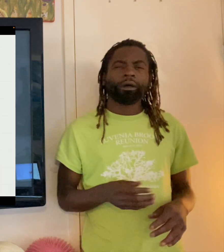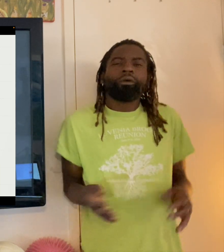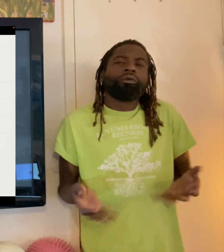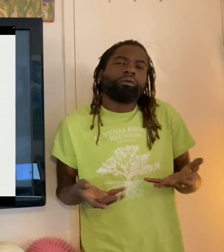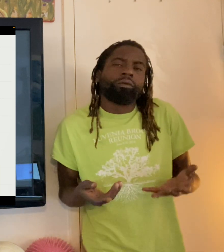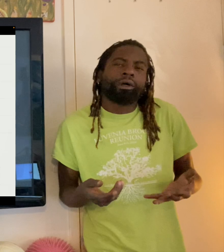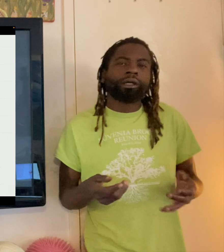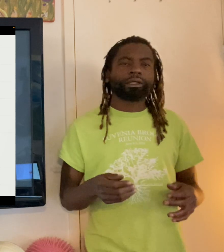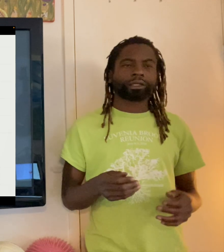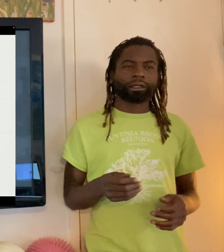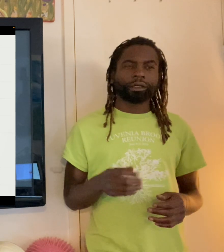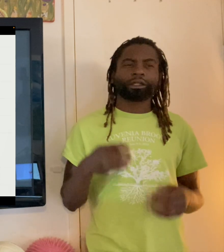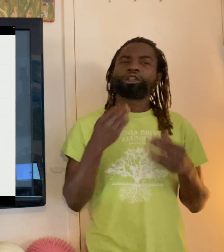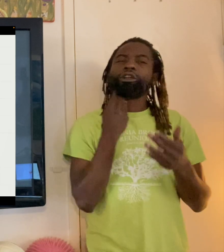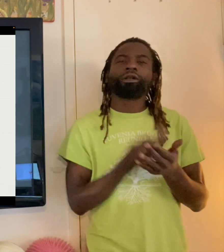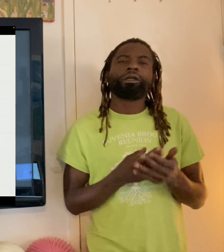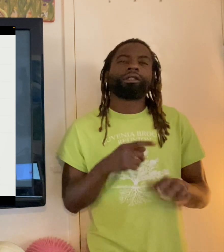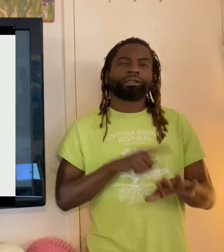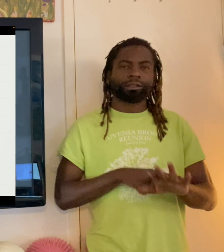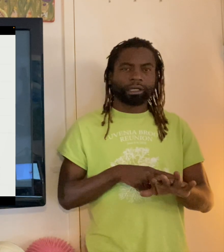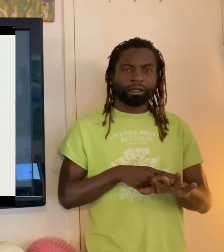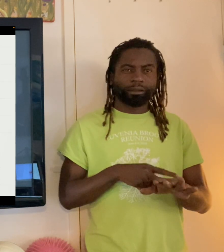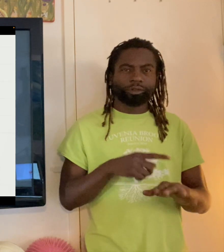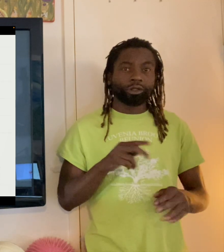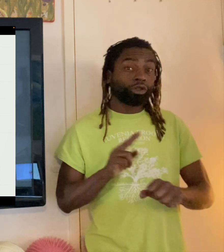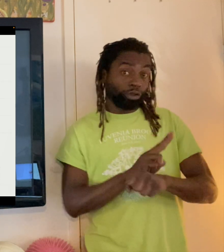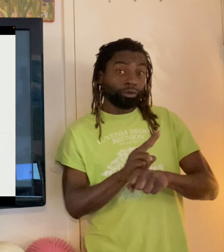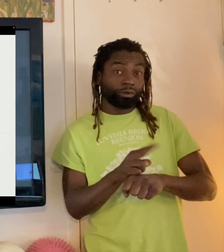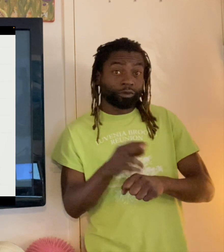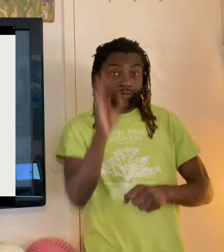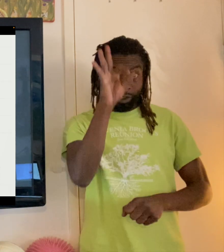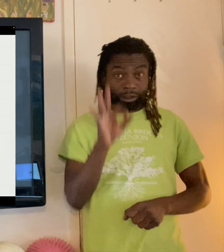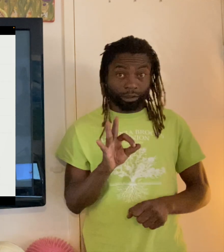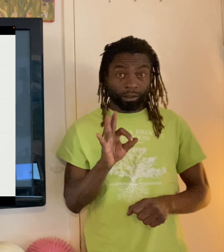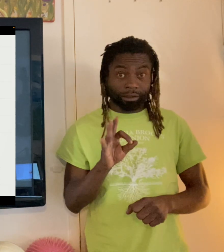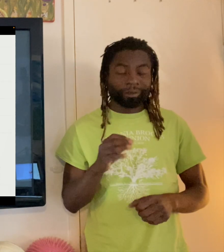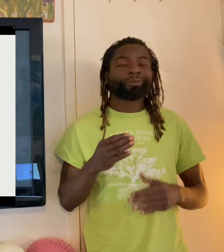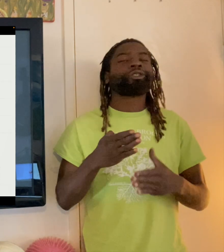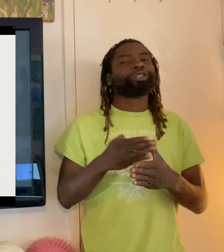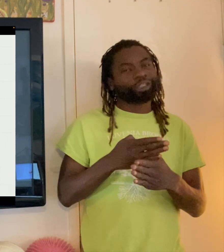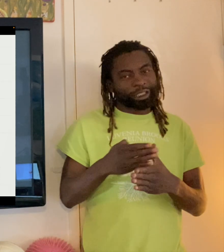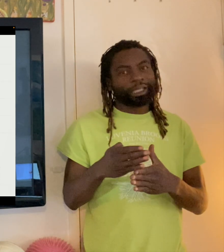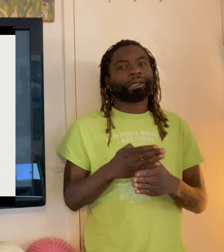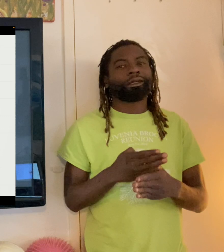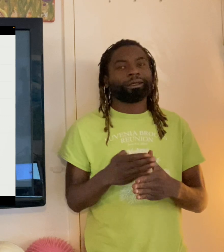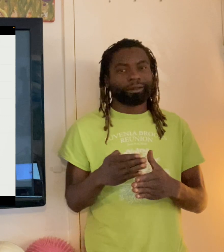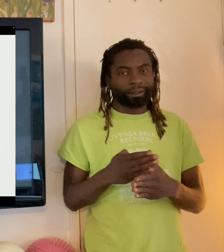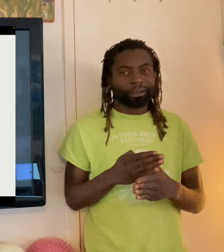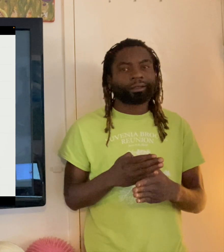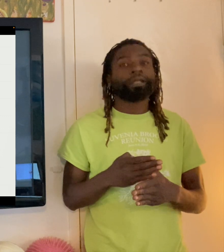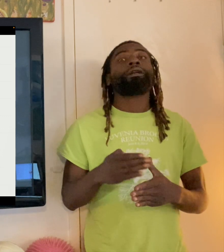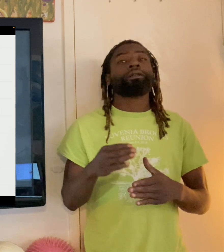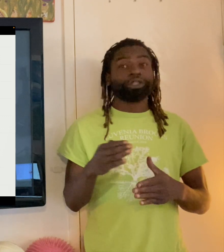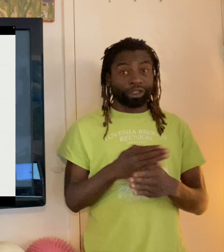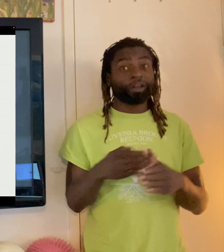fractions? When we are sharing something, especially if we want to share something fairly and give